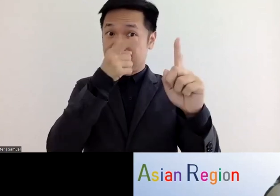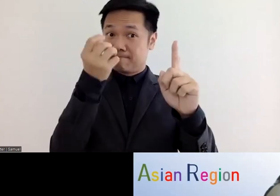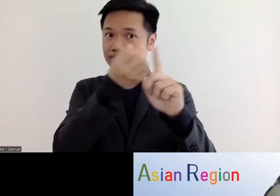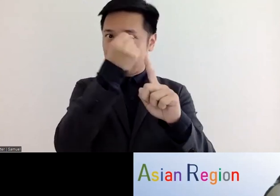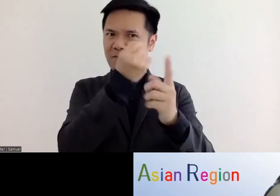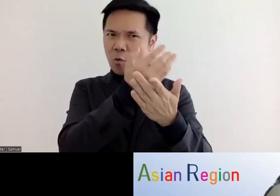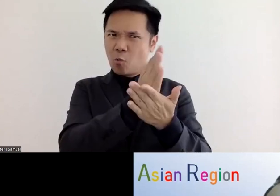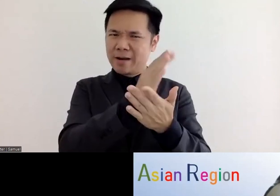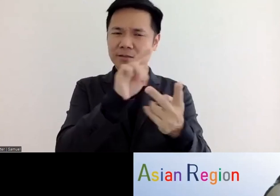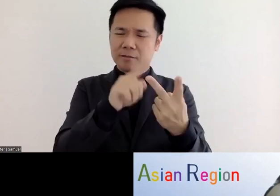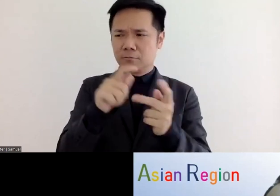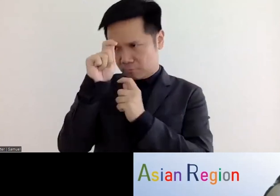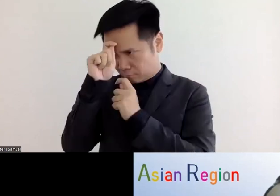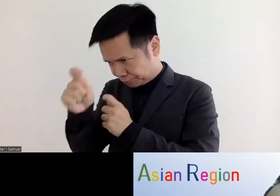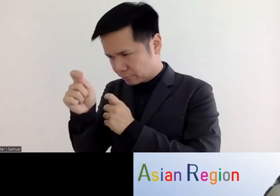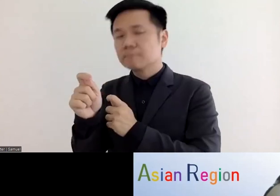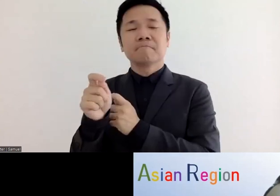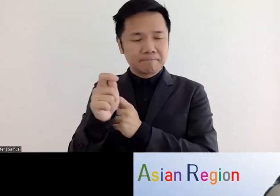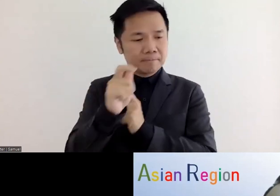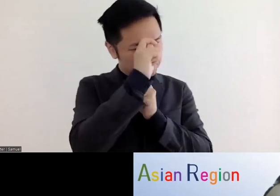for the respect and for the